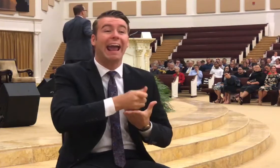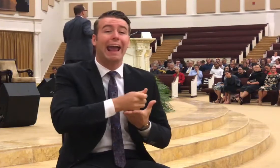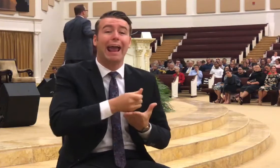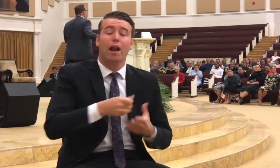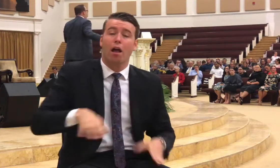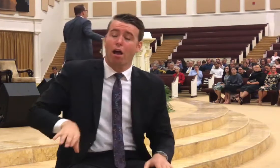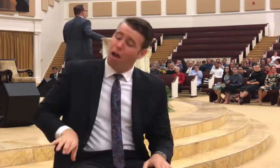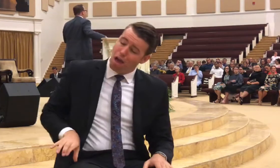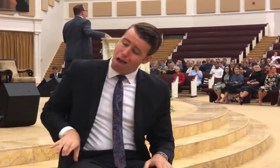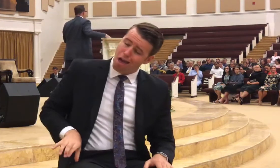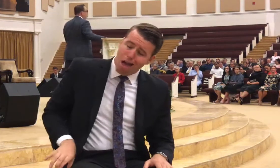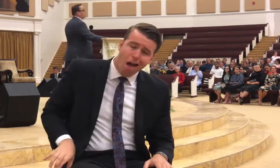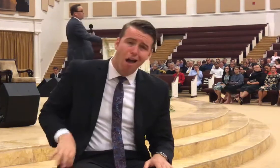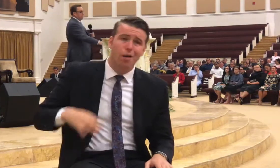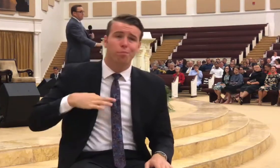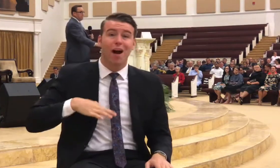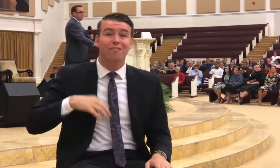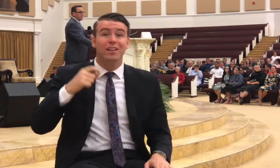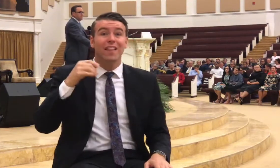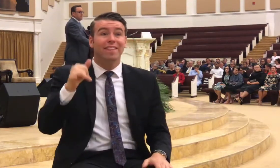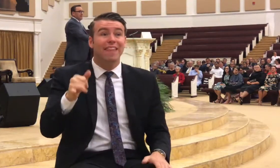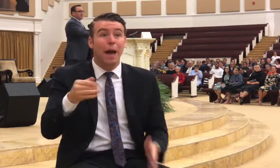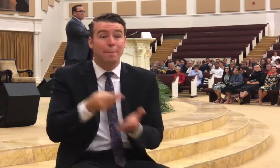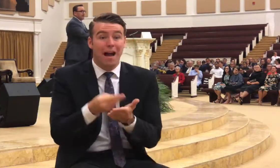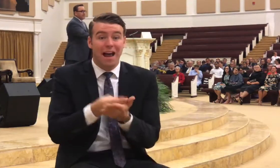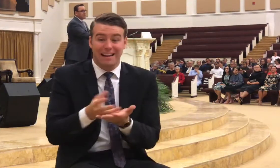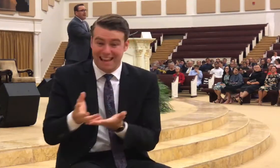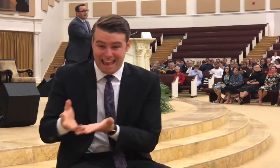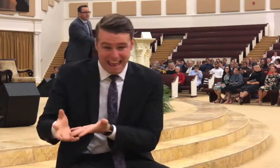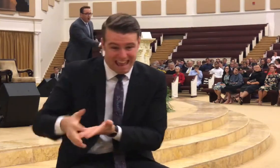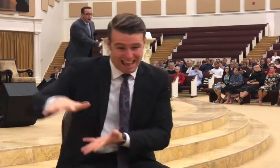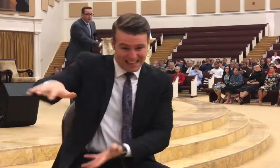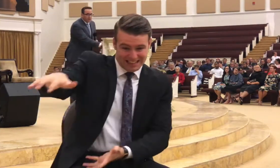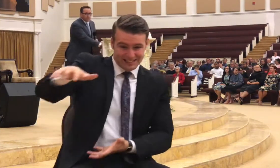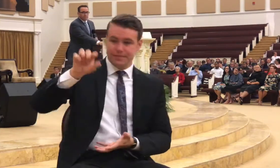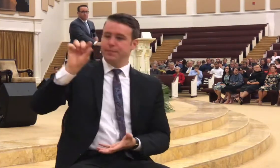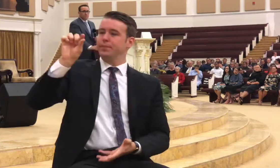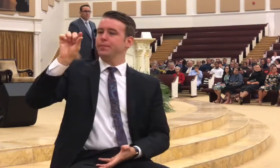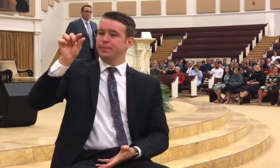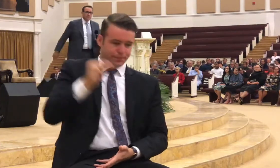that never gets to the people that the money is raised for.